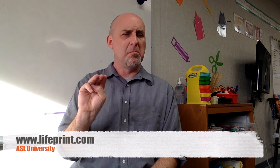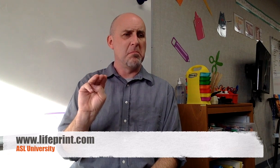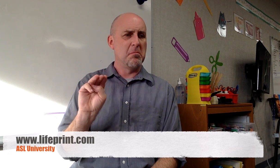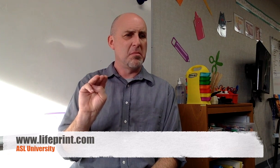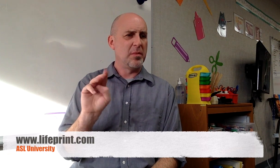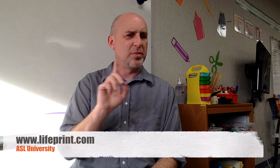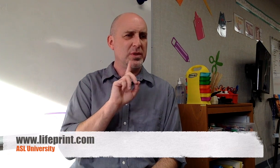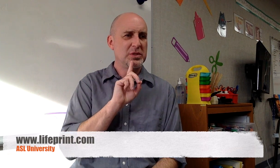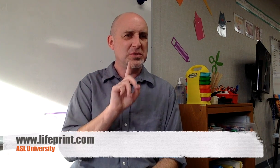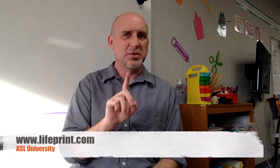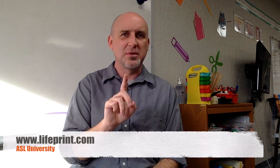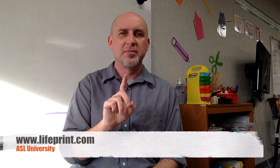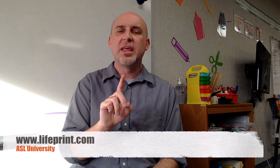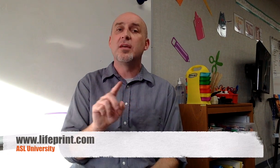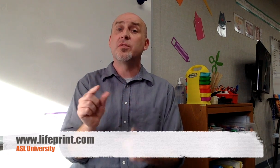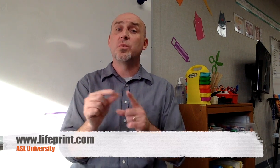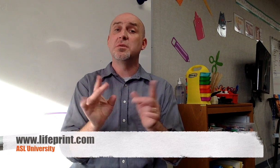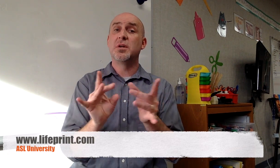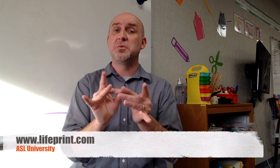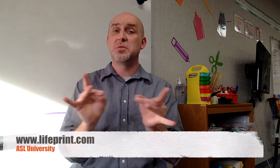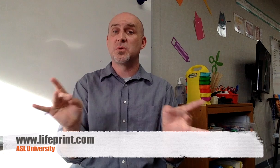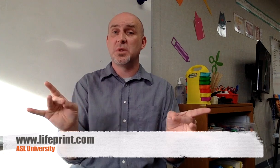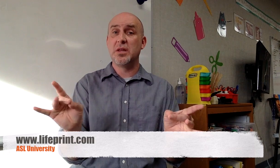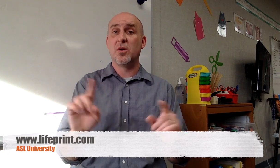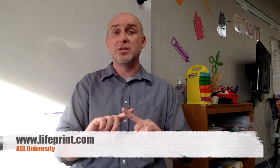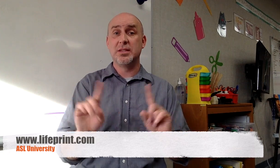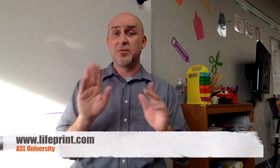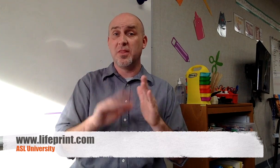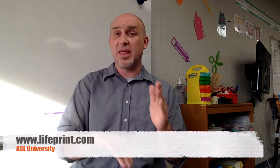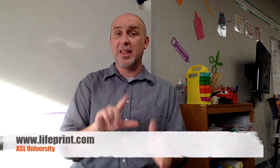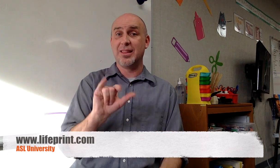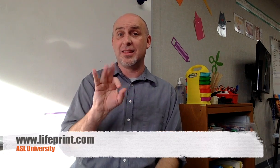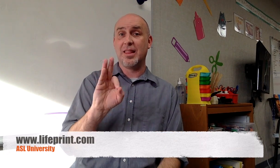lifeprint.com. I'm pretty sure. If the words on your screen are different than